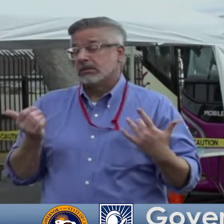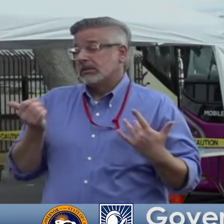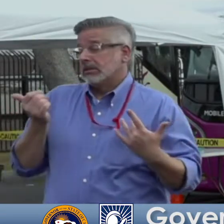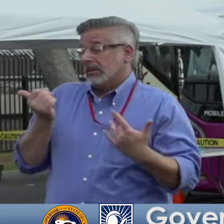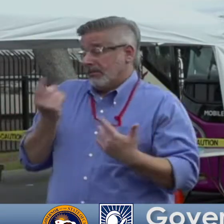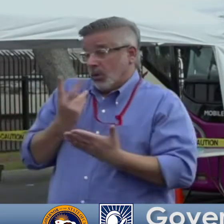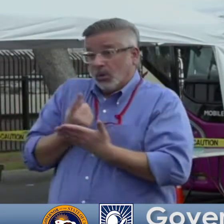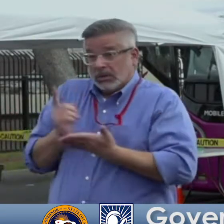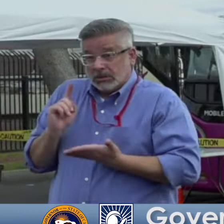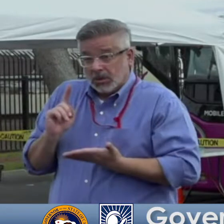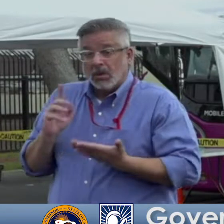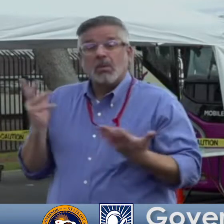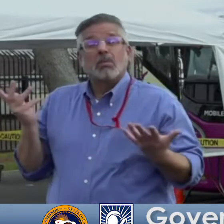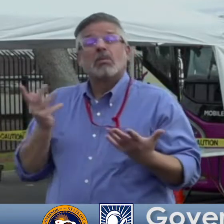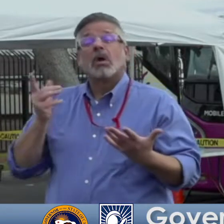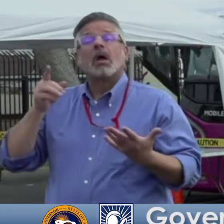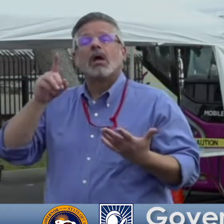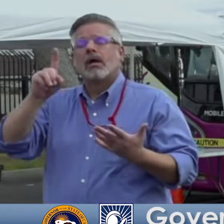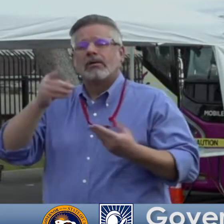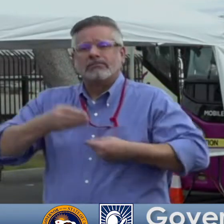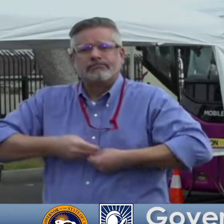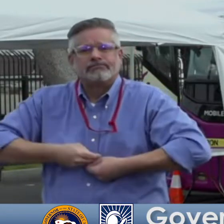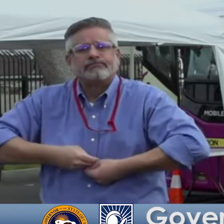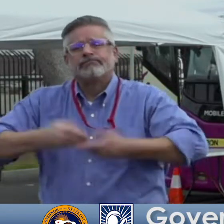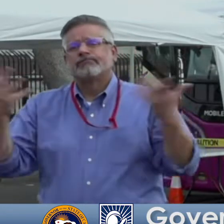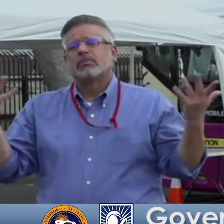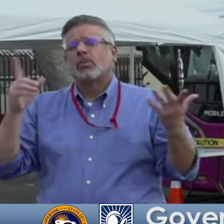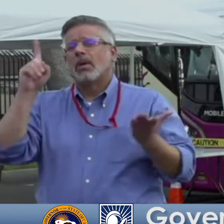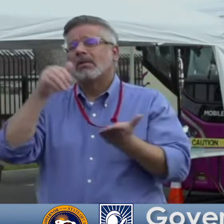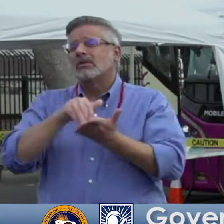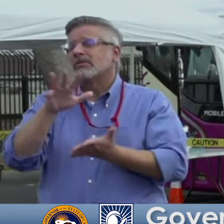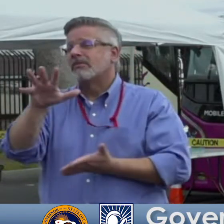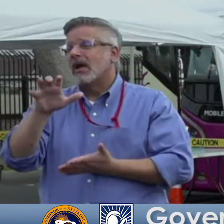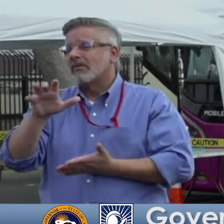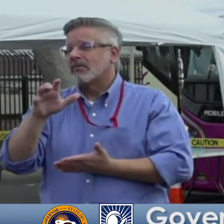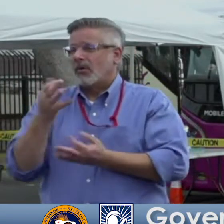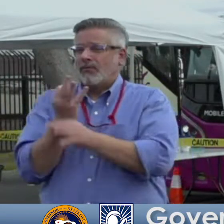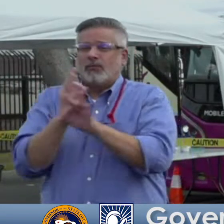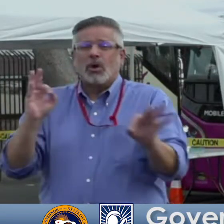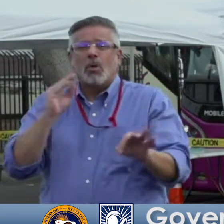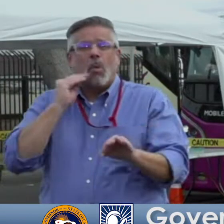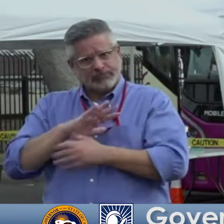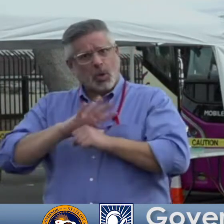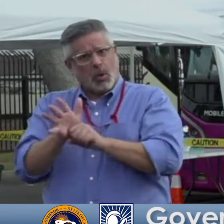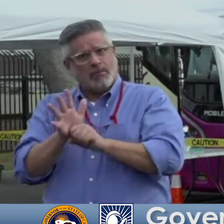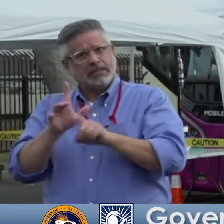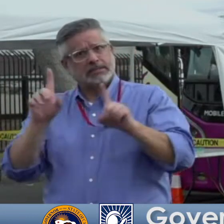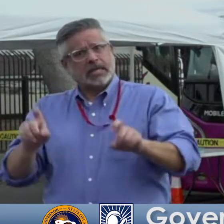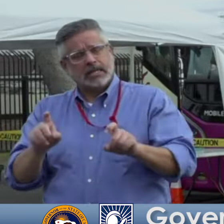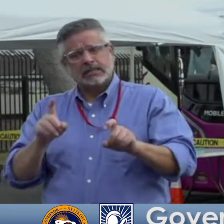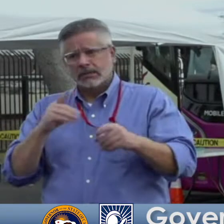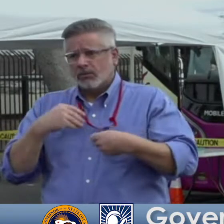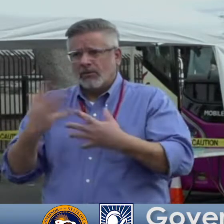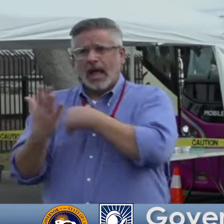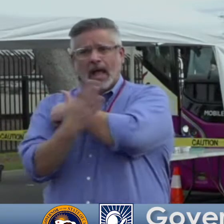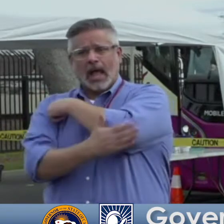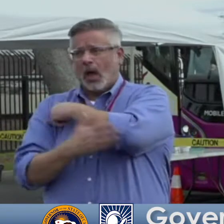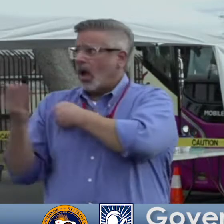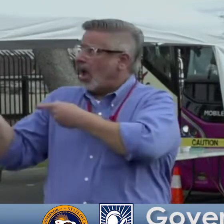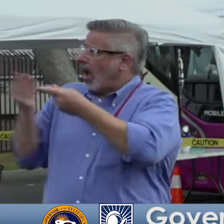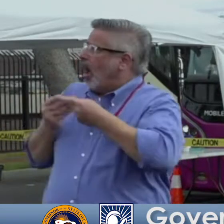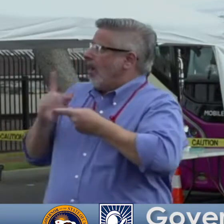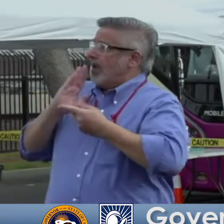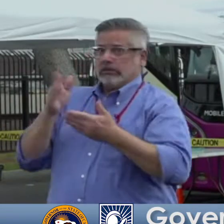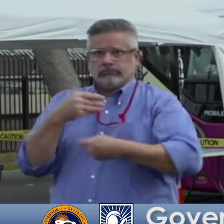weeks ago, we distributed over 1,500 free COVID at-home test kits to our residents in a matter